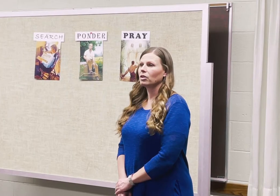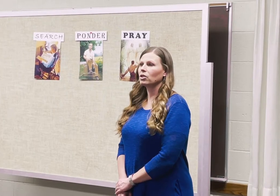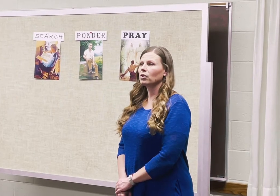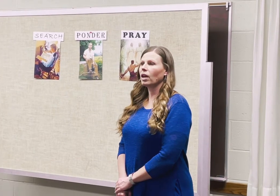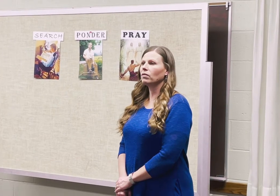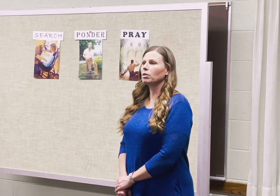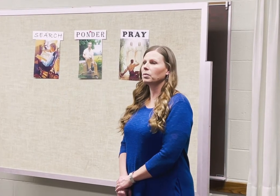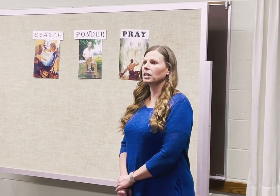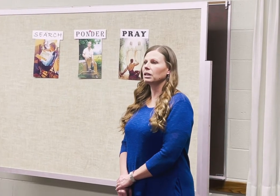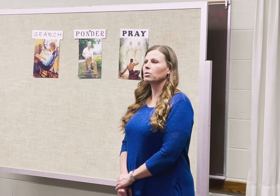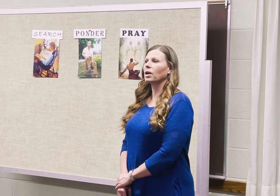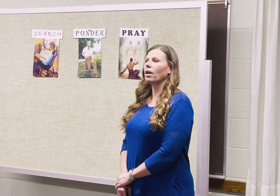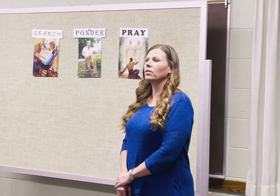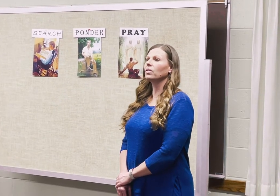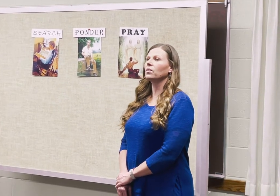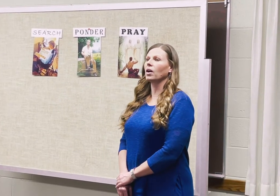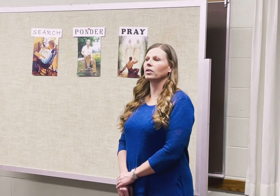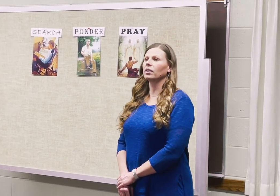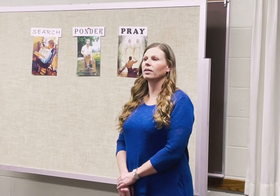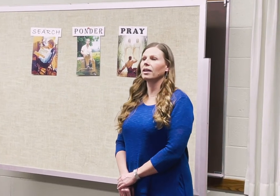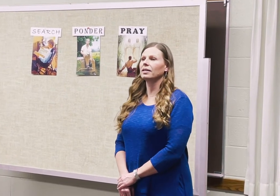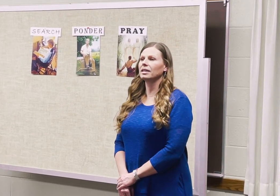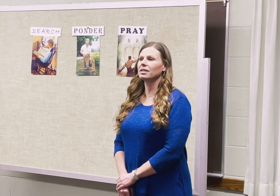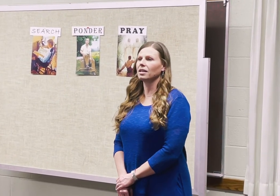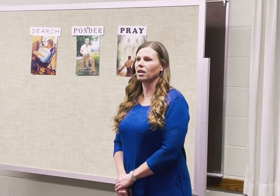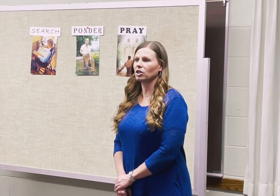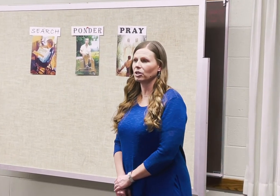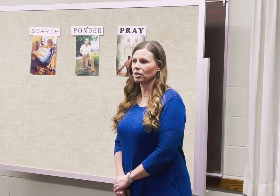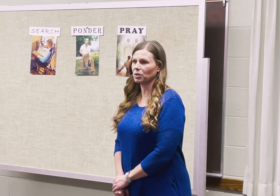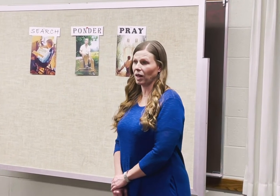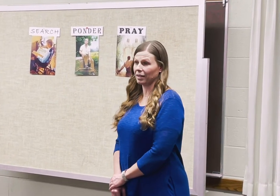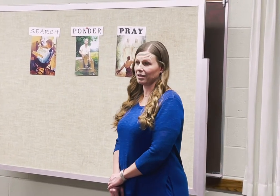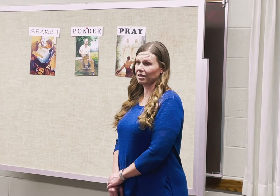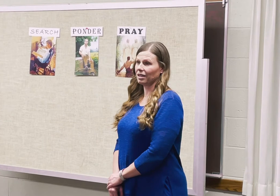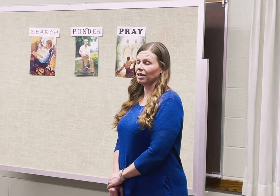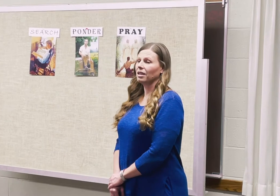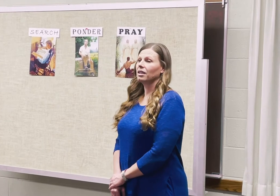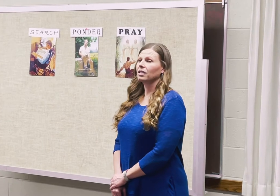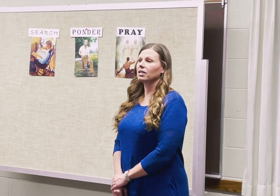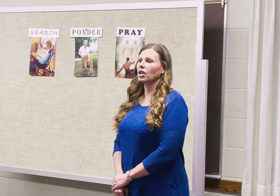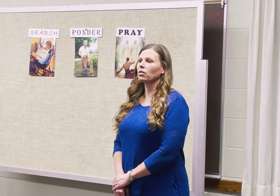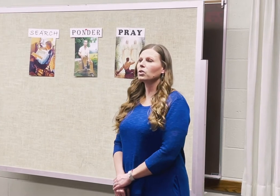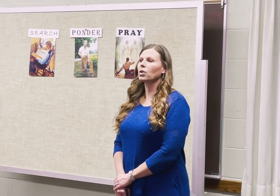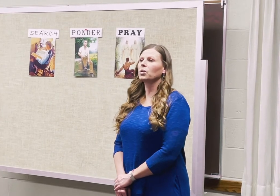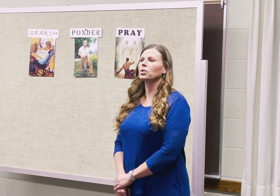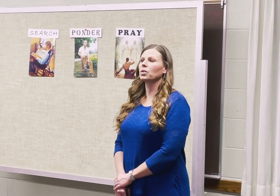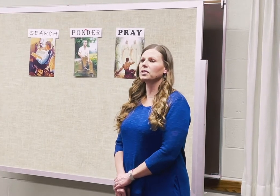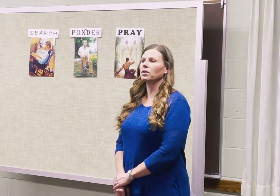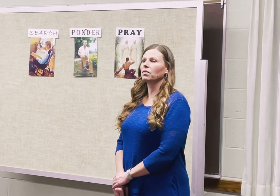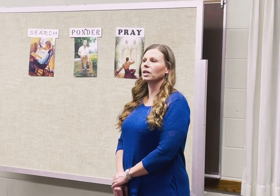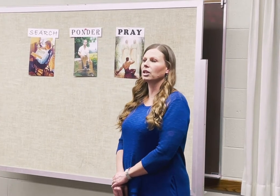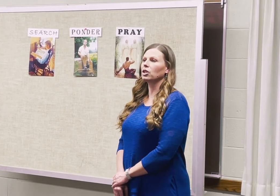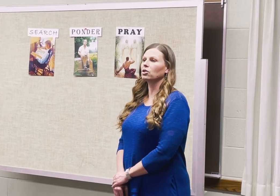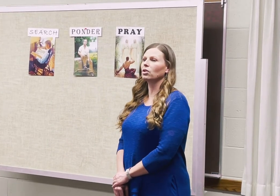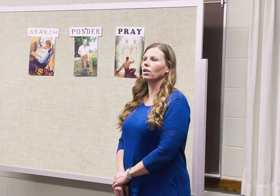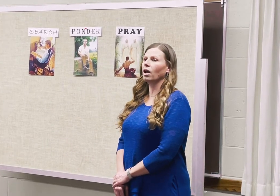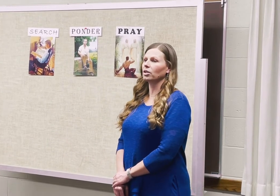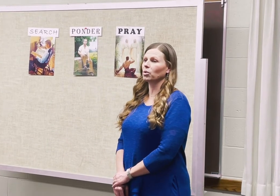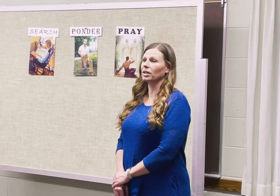two heavenly beings were Heavenly Father and his son, Jesus Christ. The Savior told Joseph that he should not join any